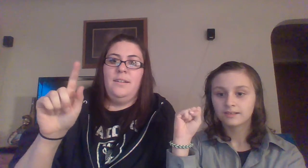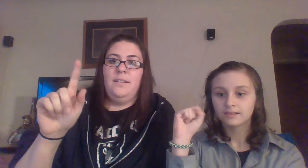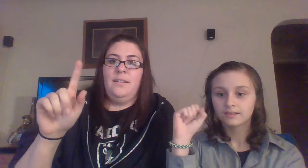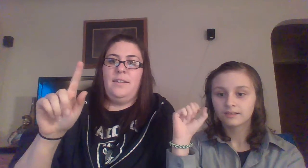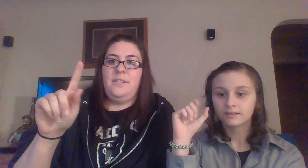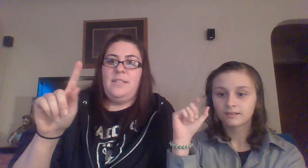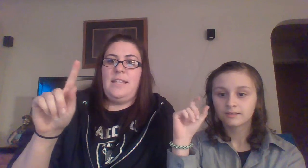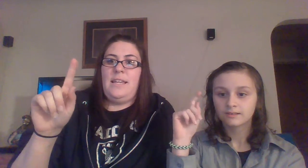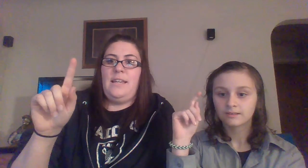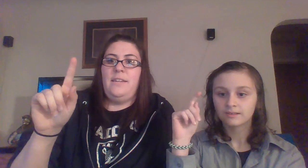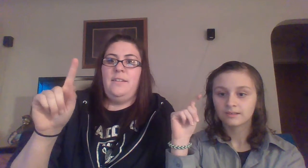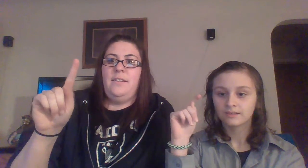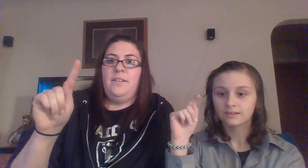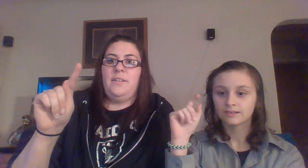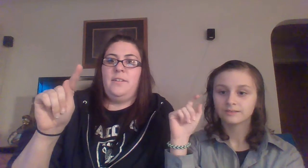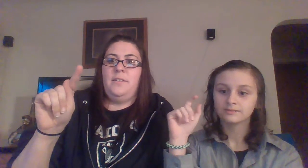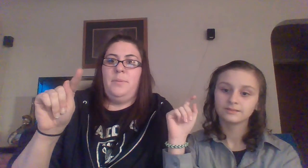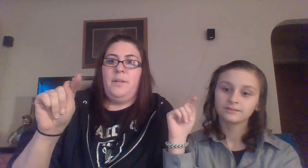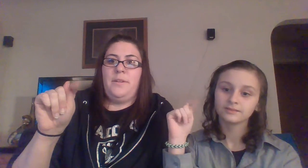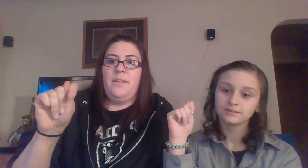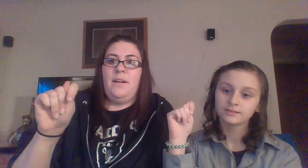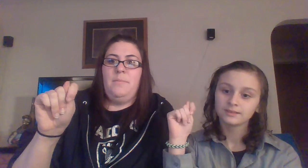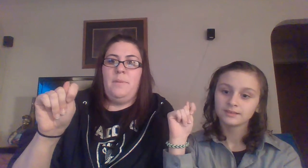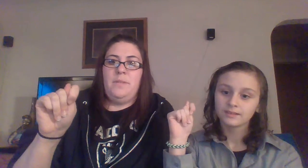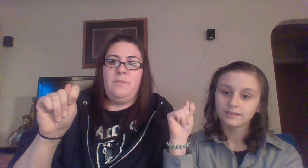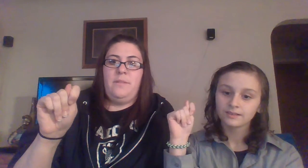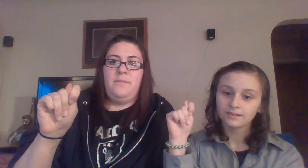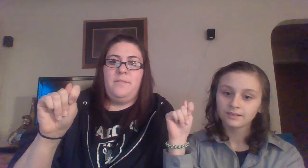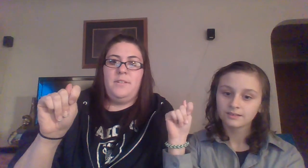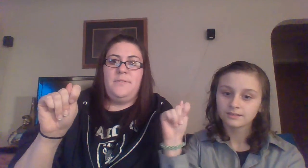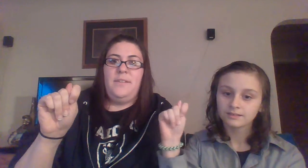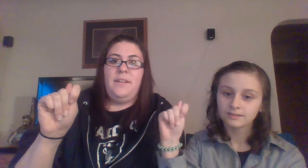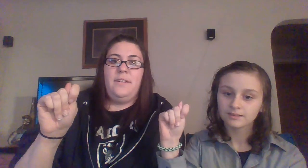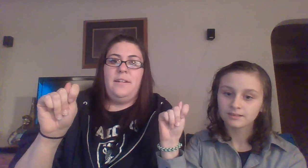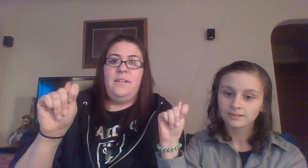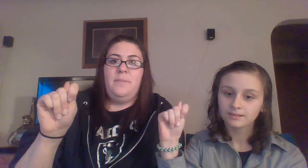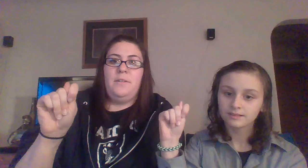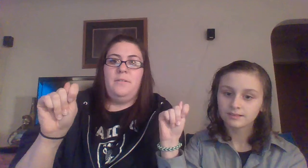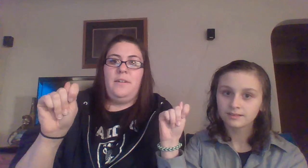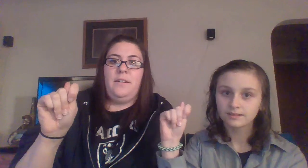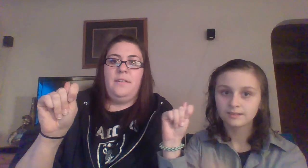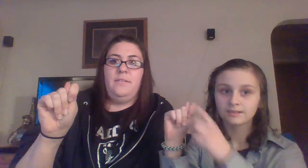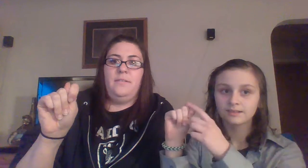The letter T, you're going to put your thumb in between your first finger and your middle finger.